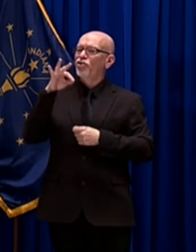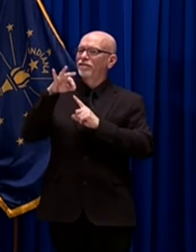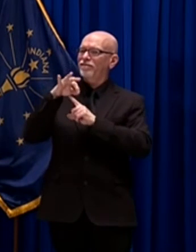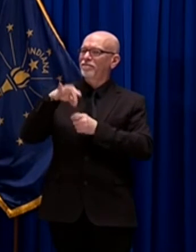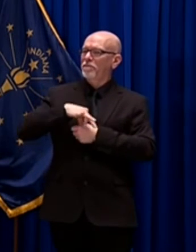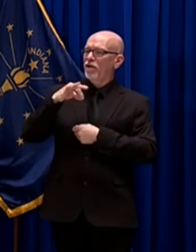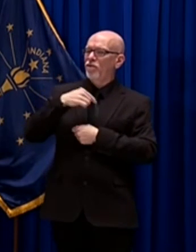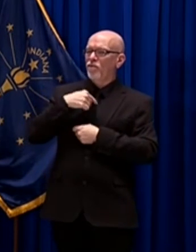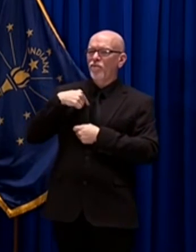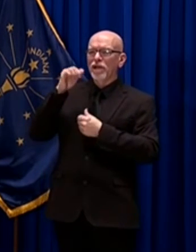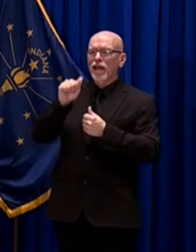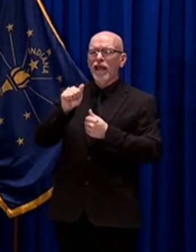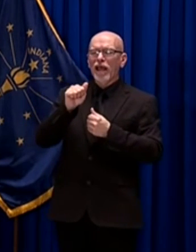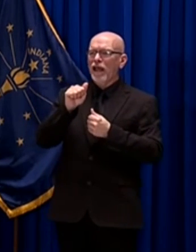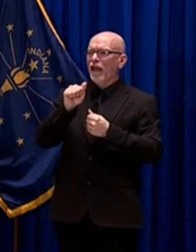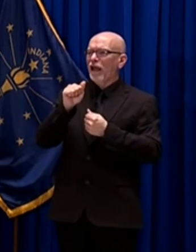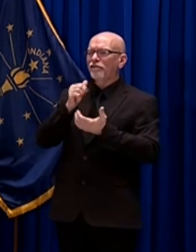get to compile so many